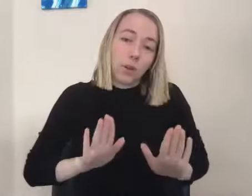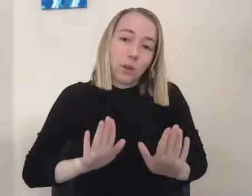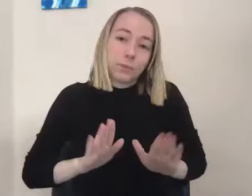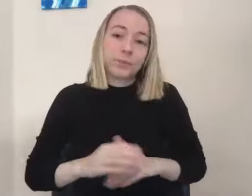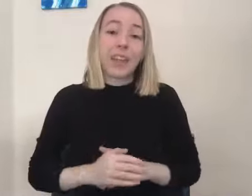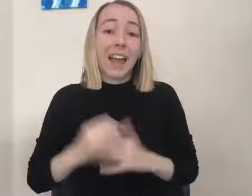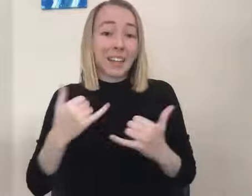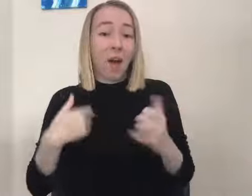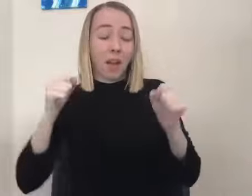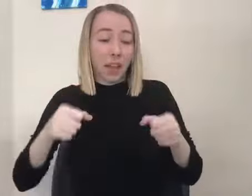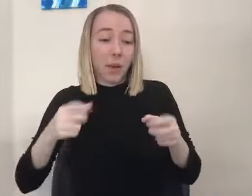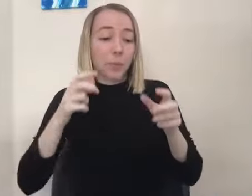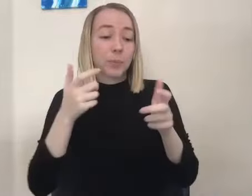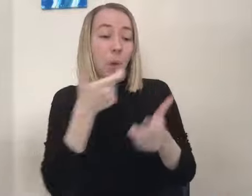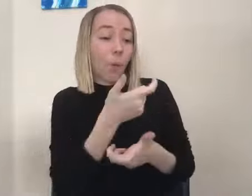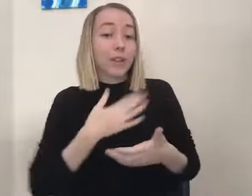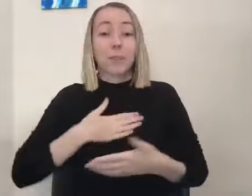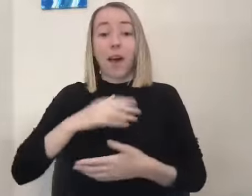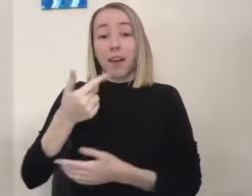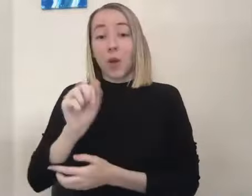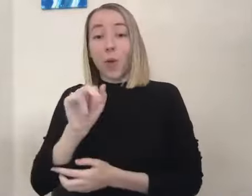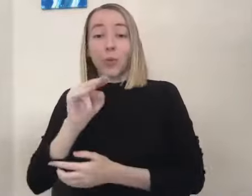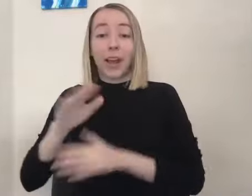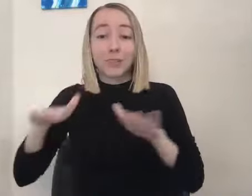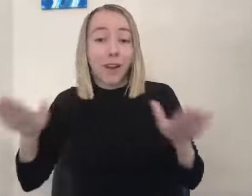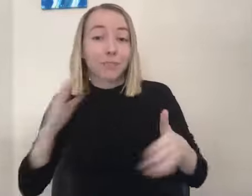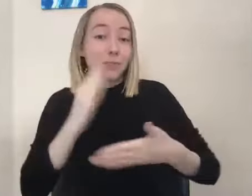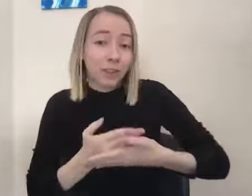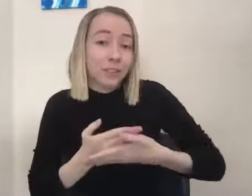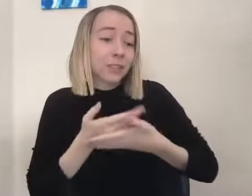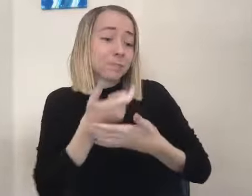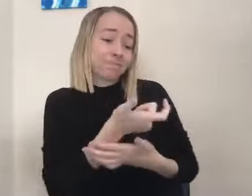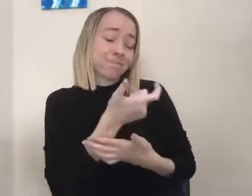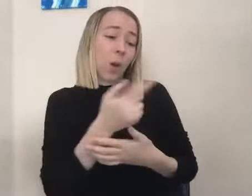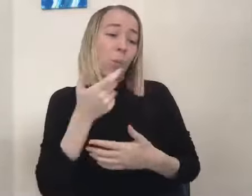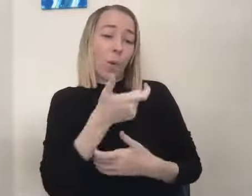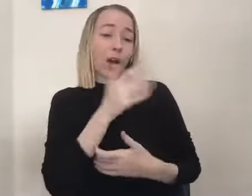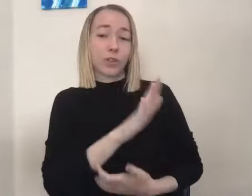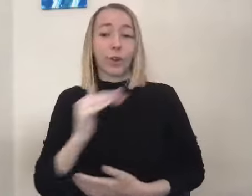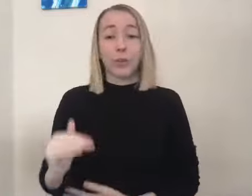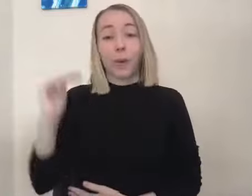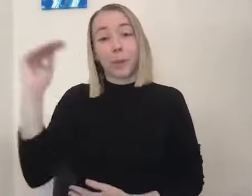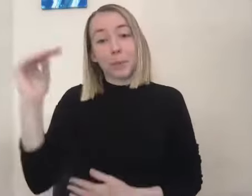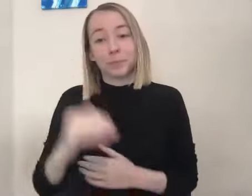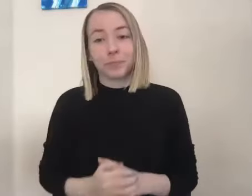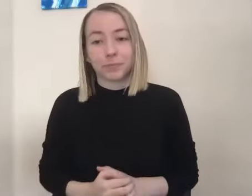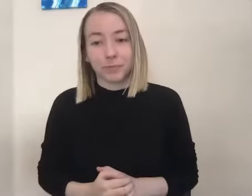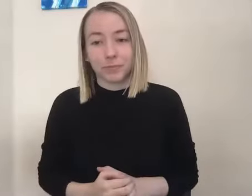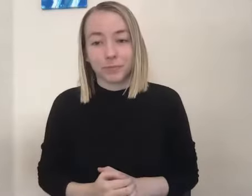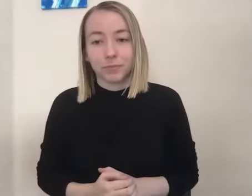1 stick. And this beautiful road who's now married and got a beautiful granddaughter. And I've watched this wee granddaughter. And now she's